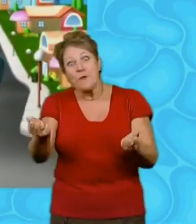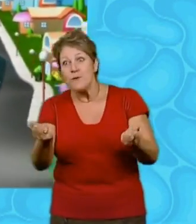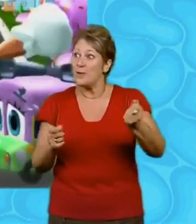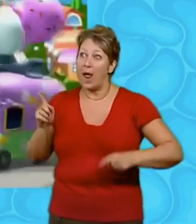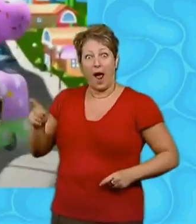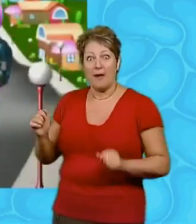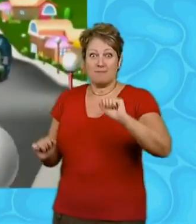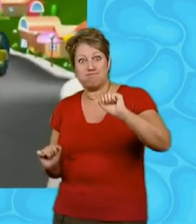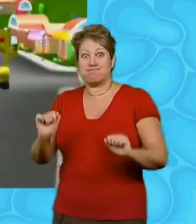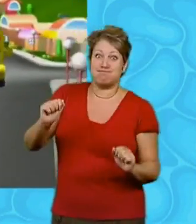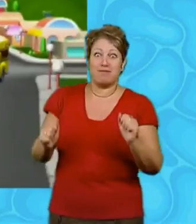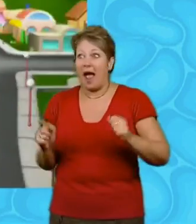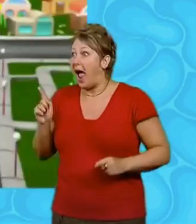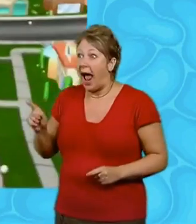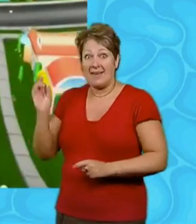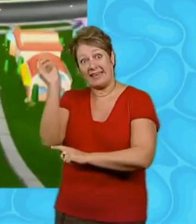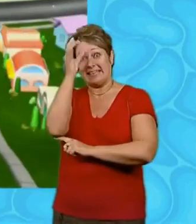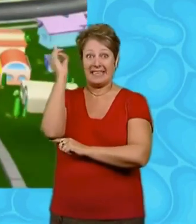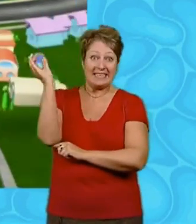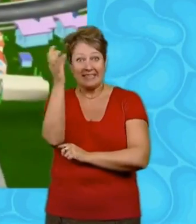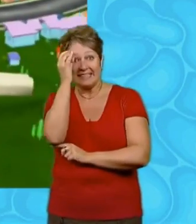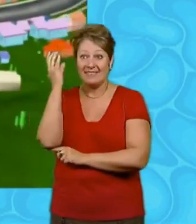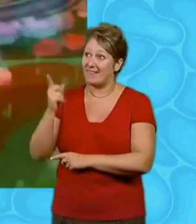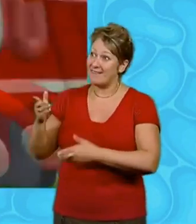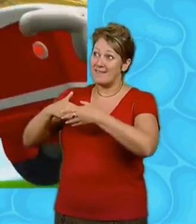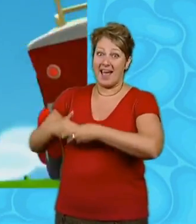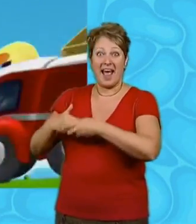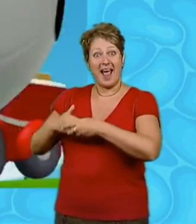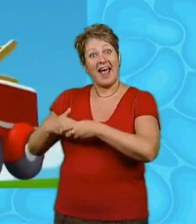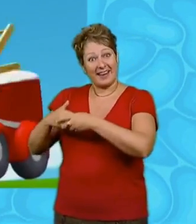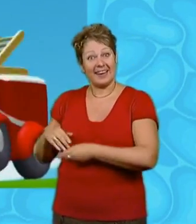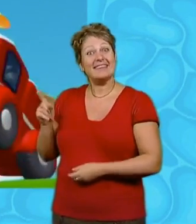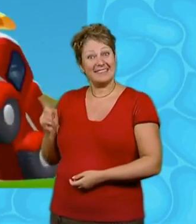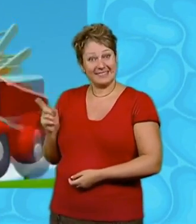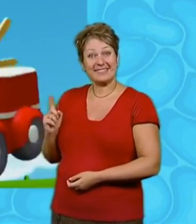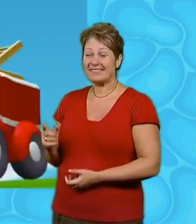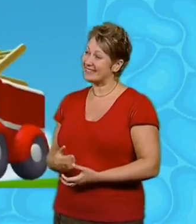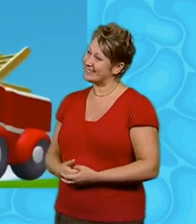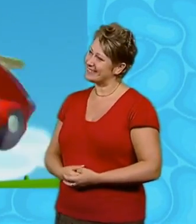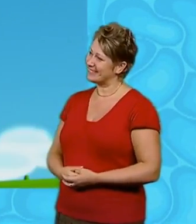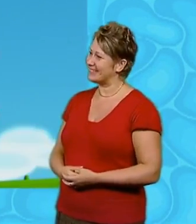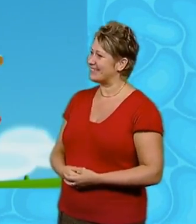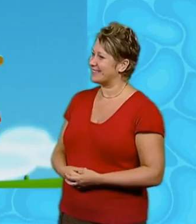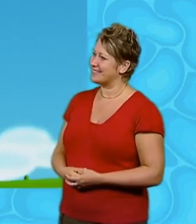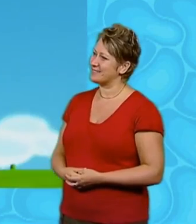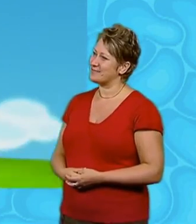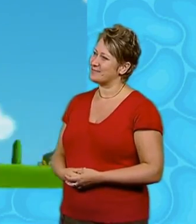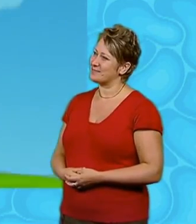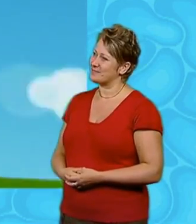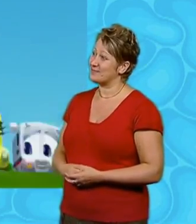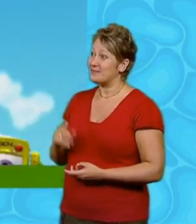your engines. Here comes Finley and all his friends. Finley, the fire engine.